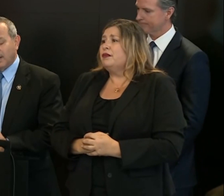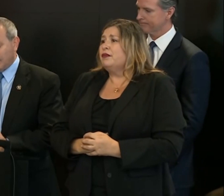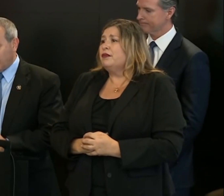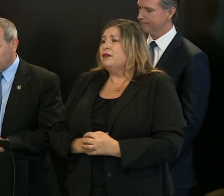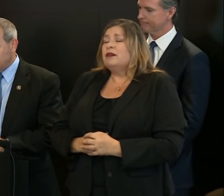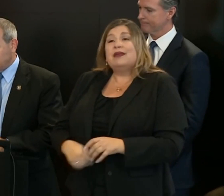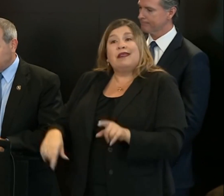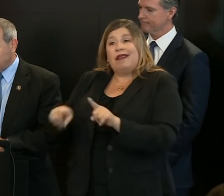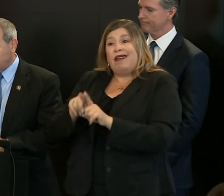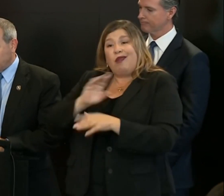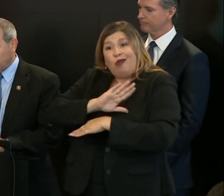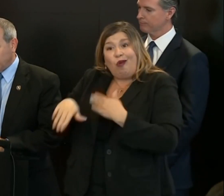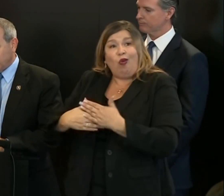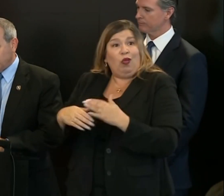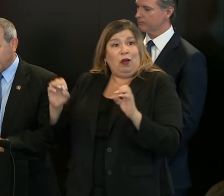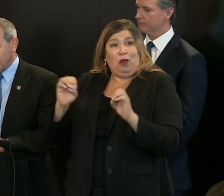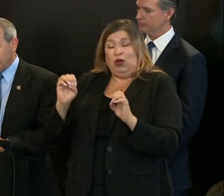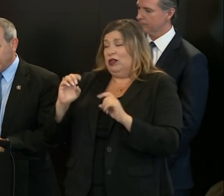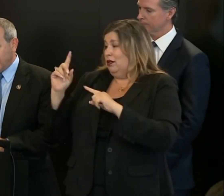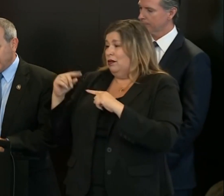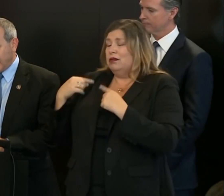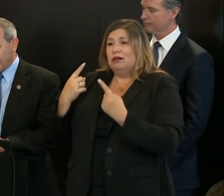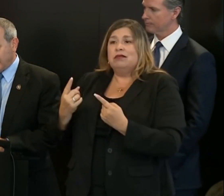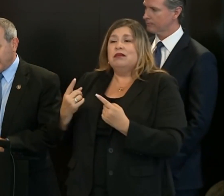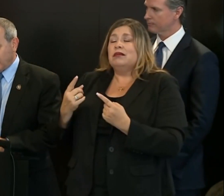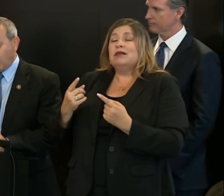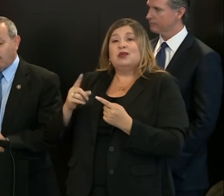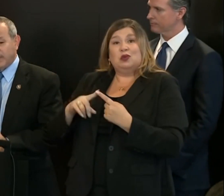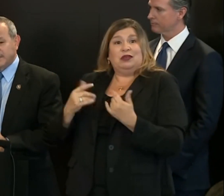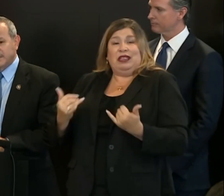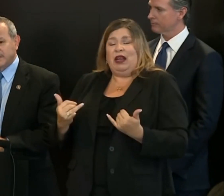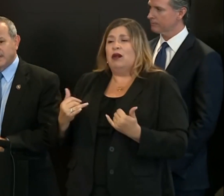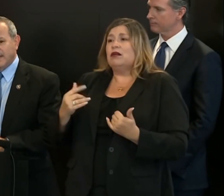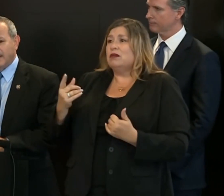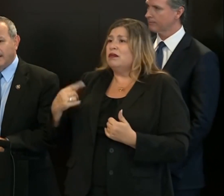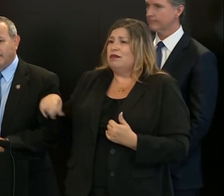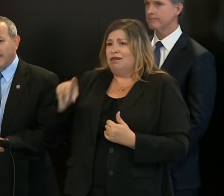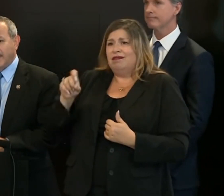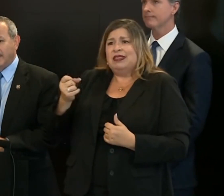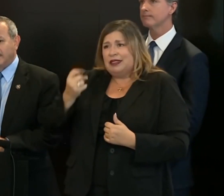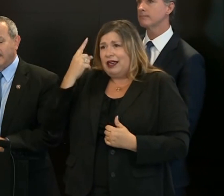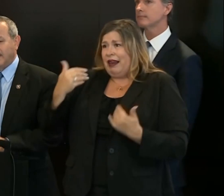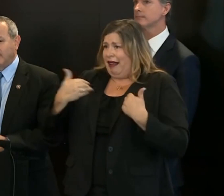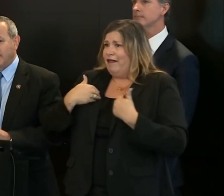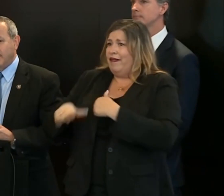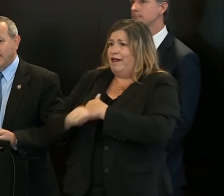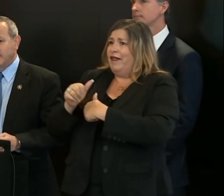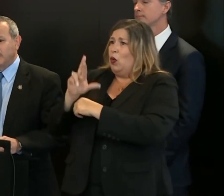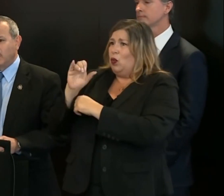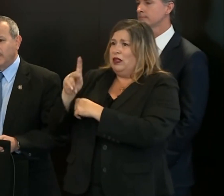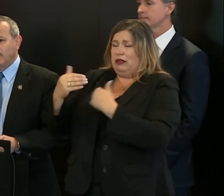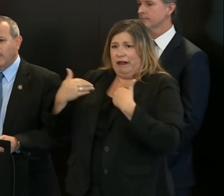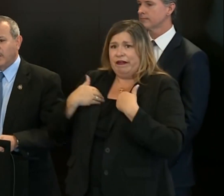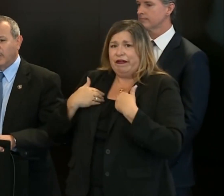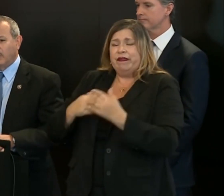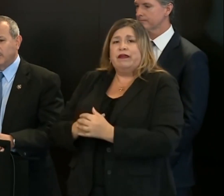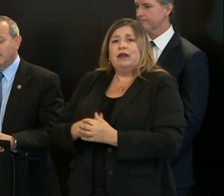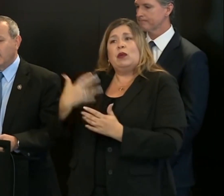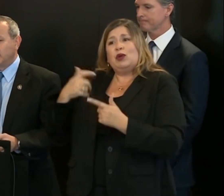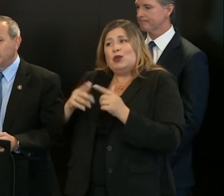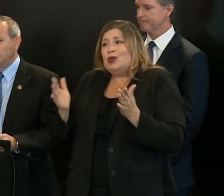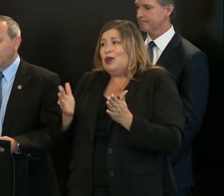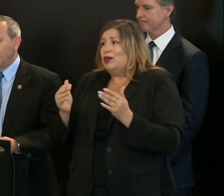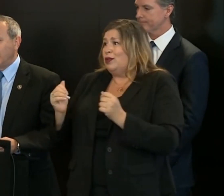all emergencies, it's critical to understand that there are risks. And as been mentioned, we want to